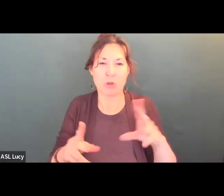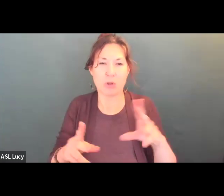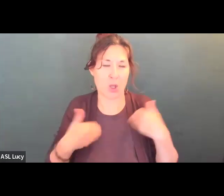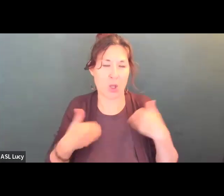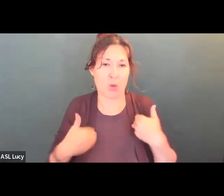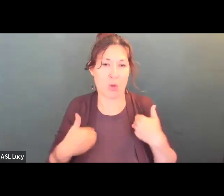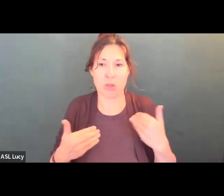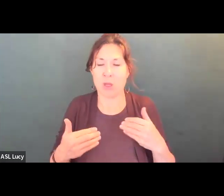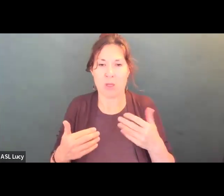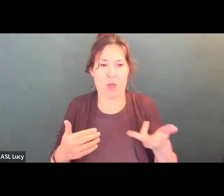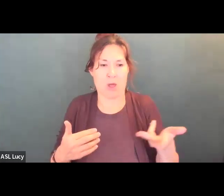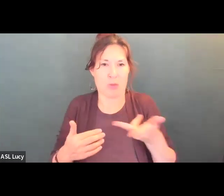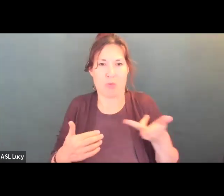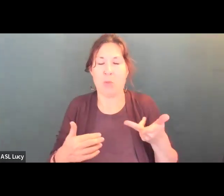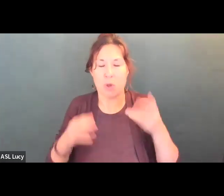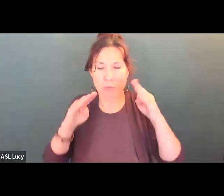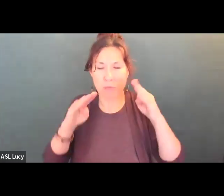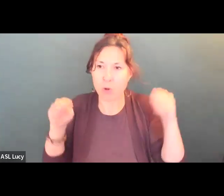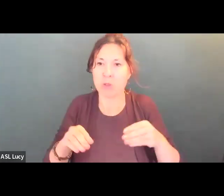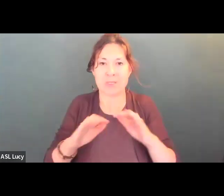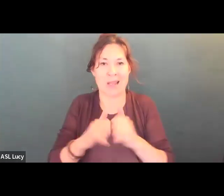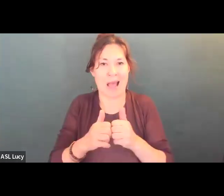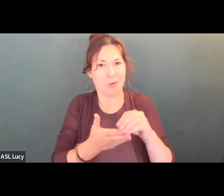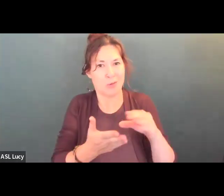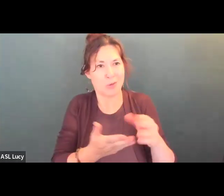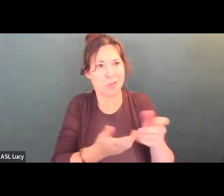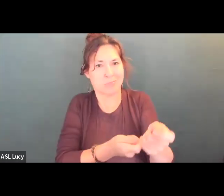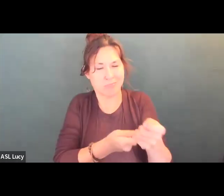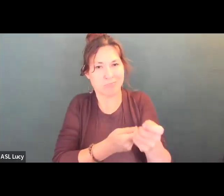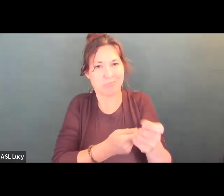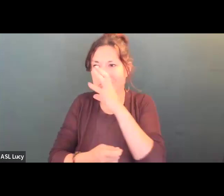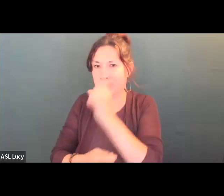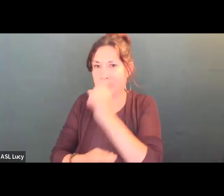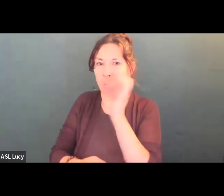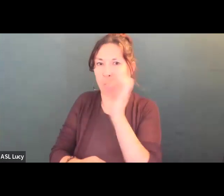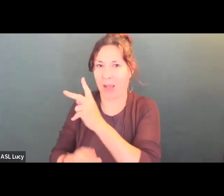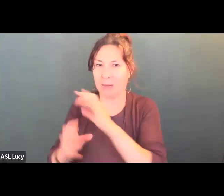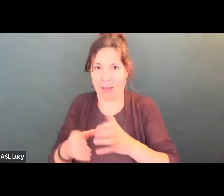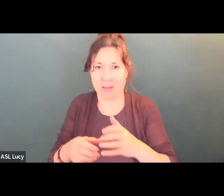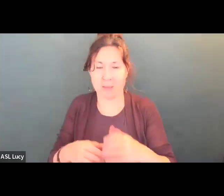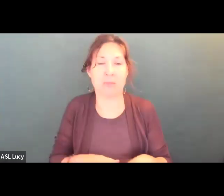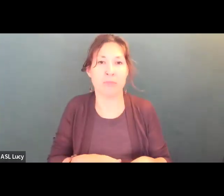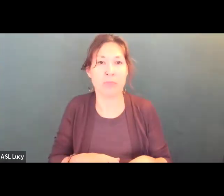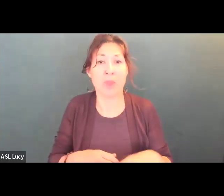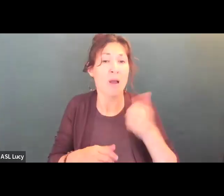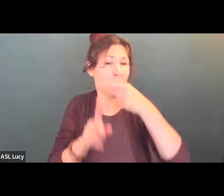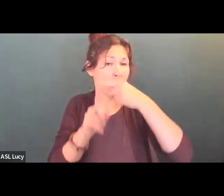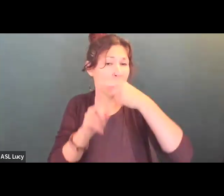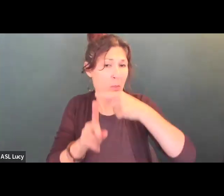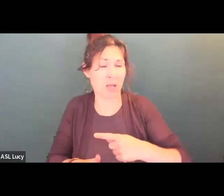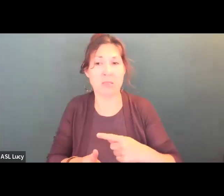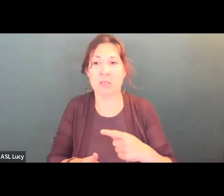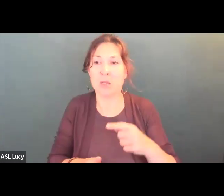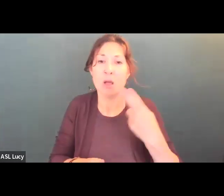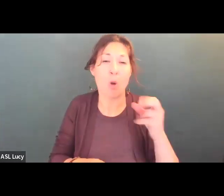them back into our classrooms. A few bright spots. Prior to the first day, the Holmes and